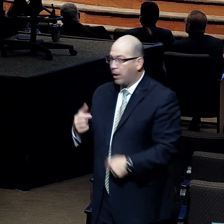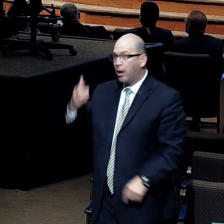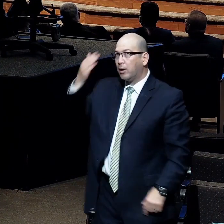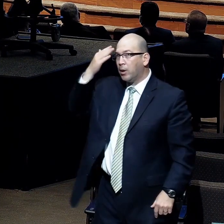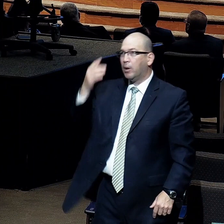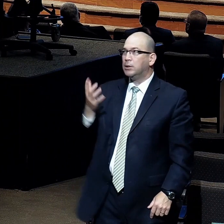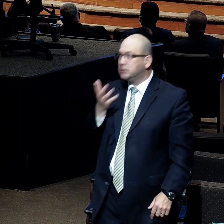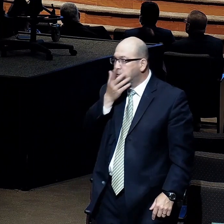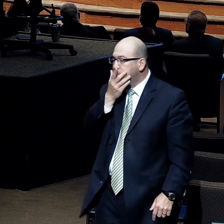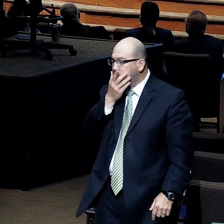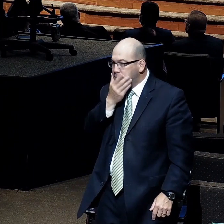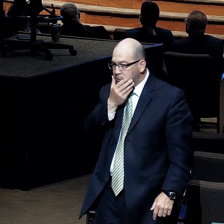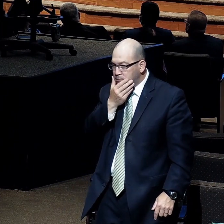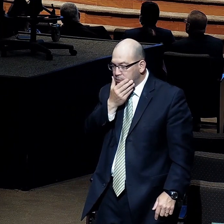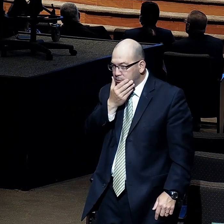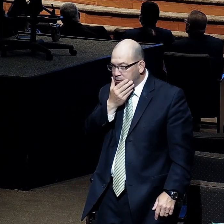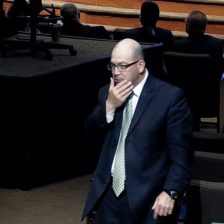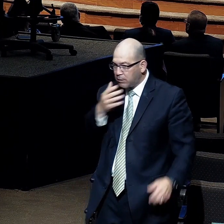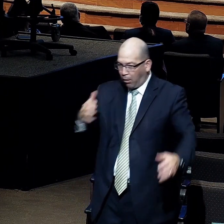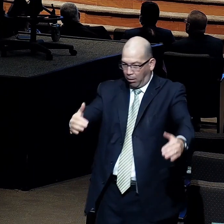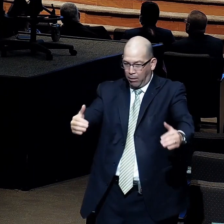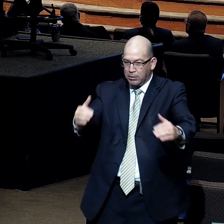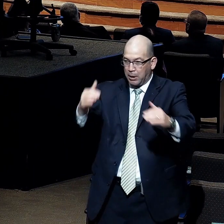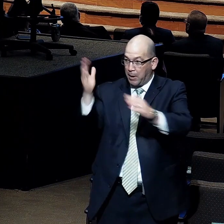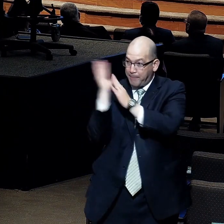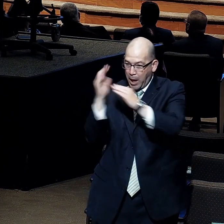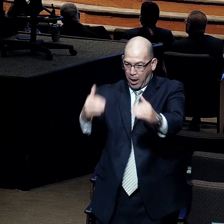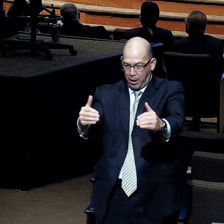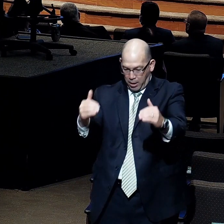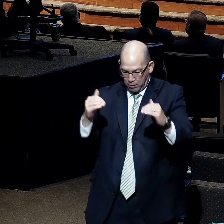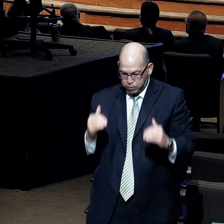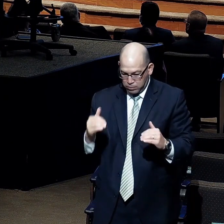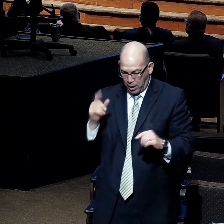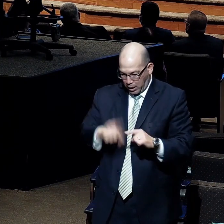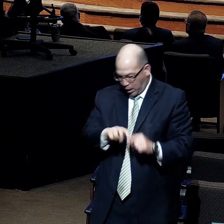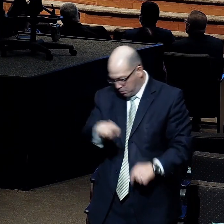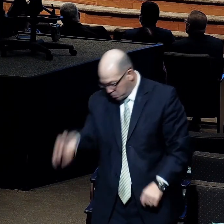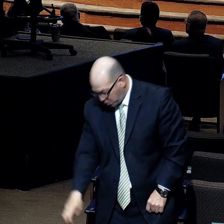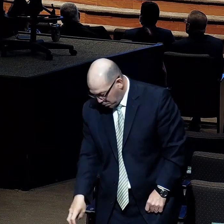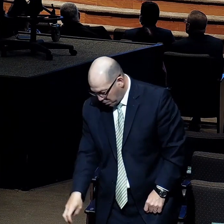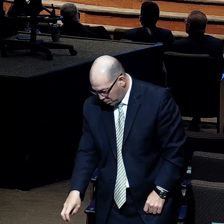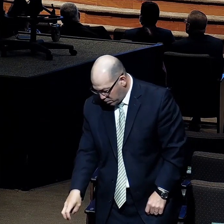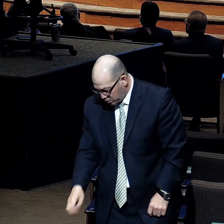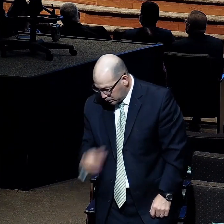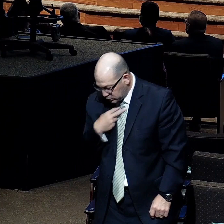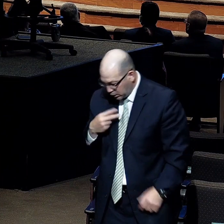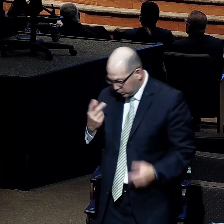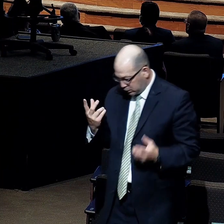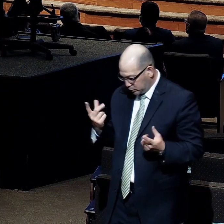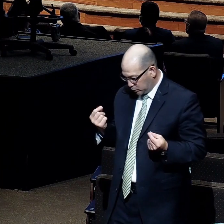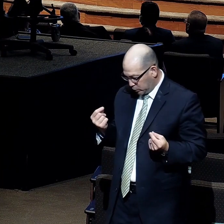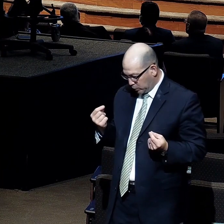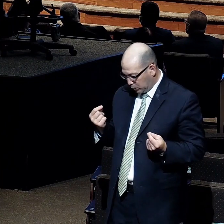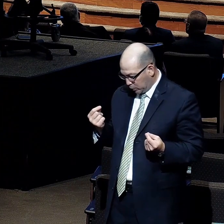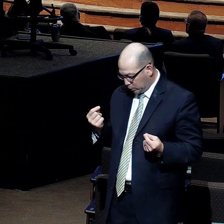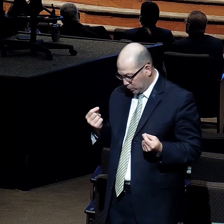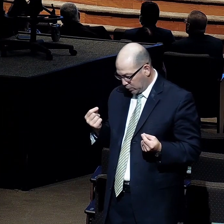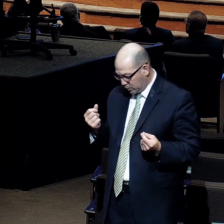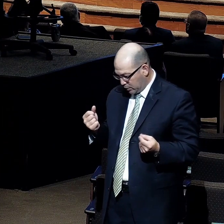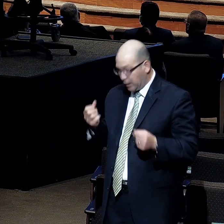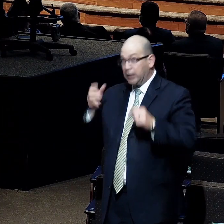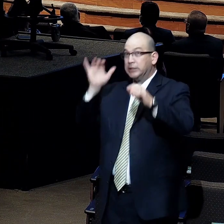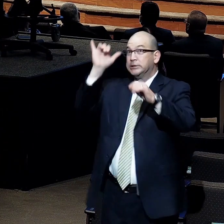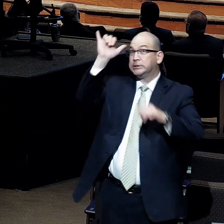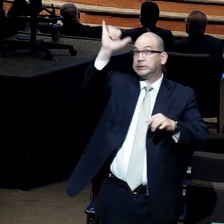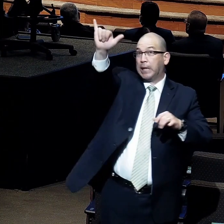there, but my friend scooted the bed away from the closet, and there was no way for me to get down. I had a decision to make. One, I would stay up on that